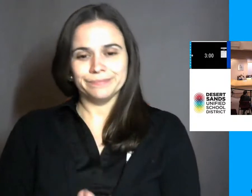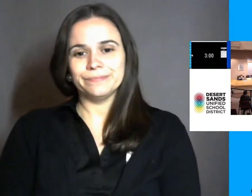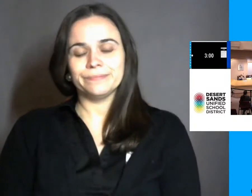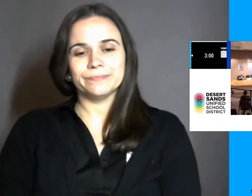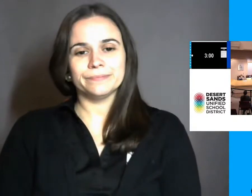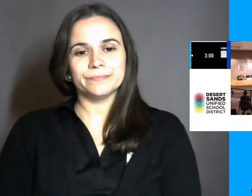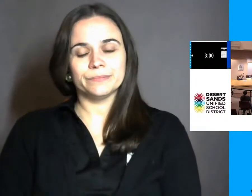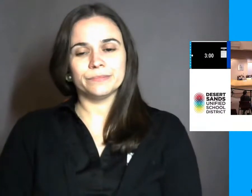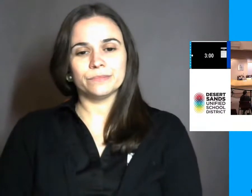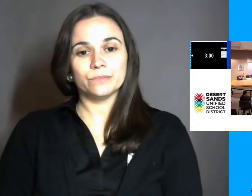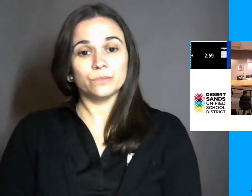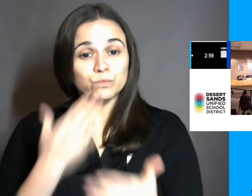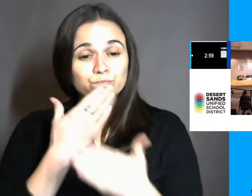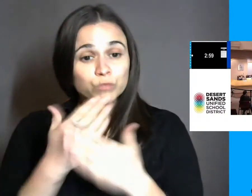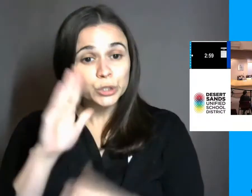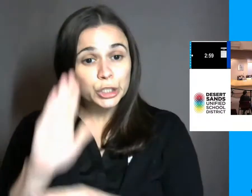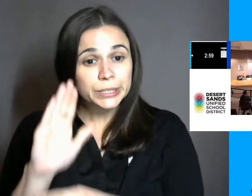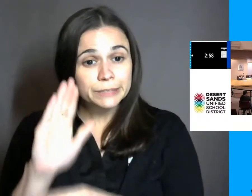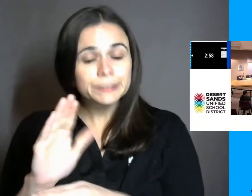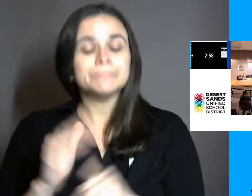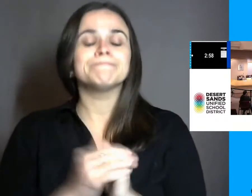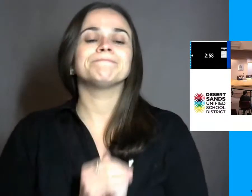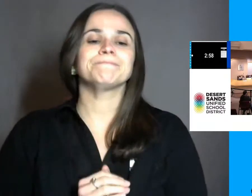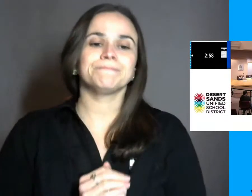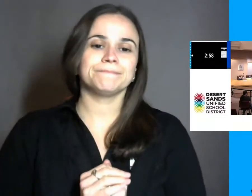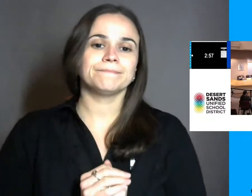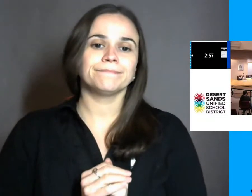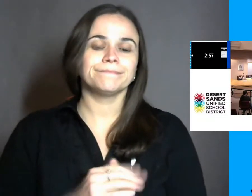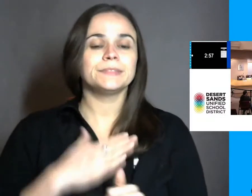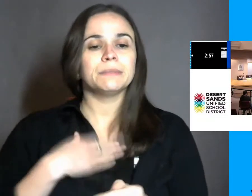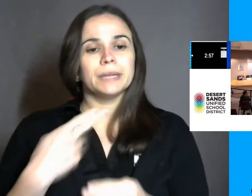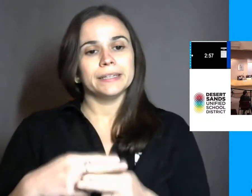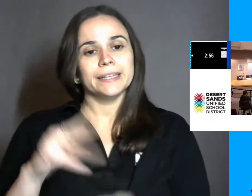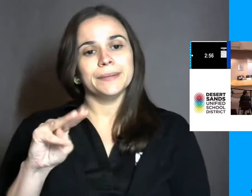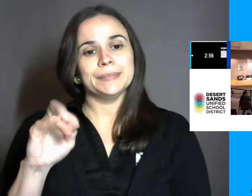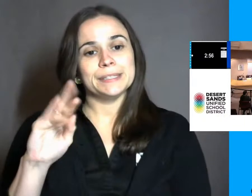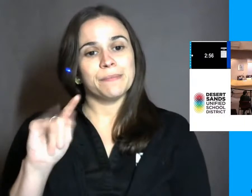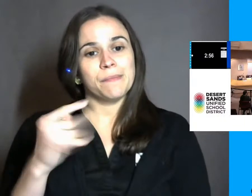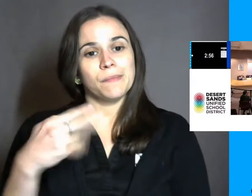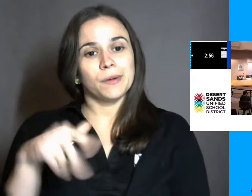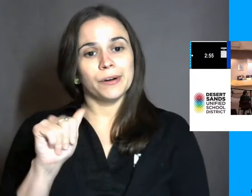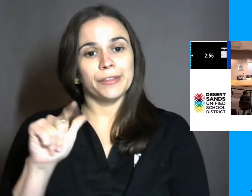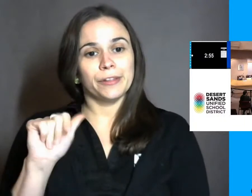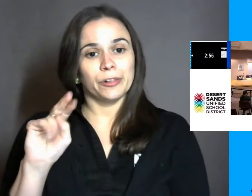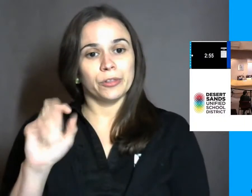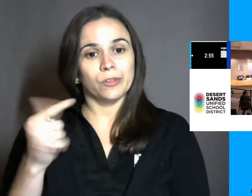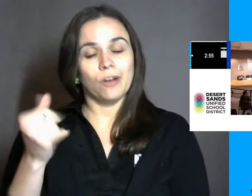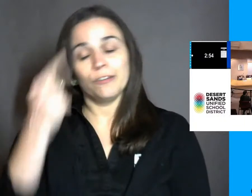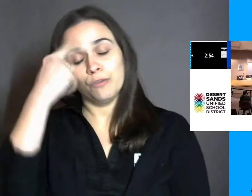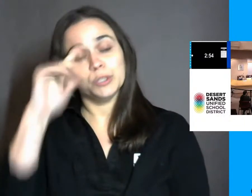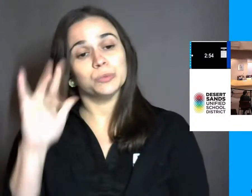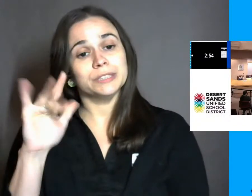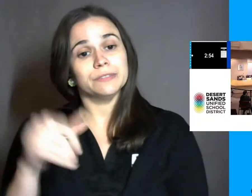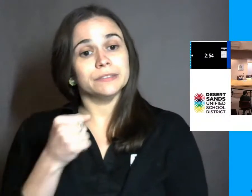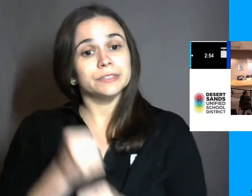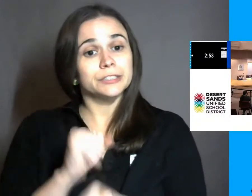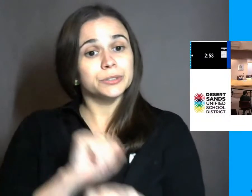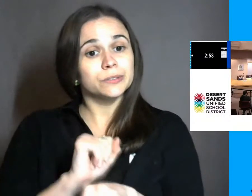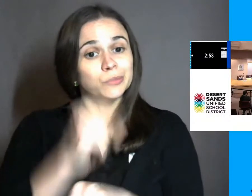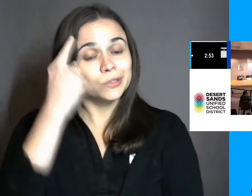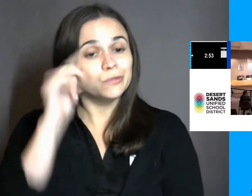Good evening, cabinet members, board members. My name is Martha Long. For 29 years, I've worked with nutrition services at Desert Sands